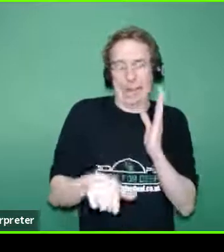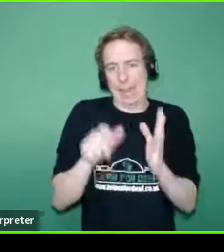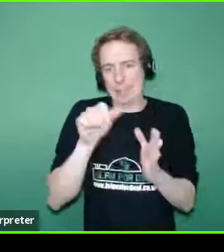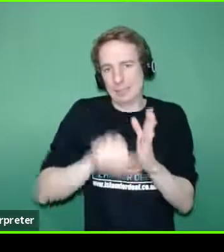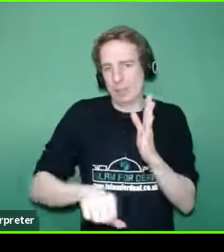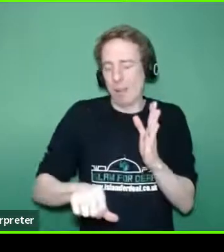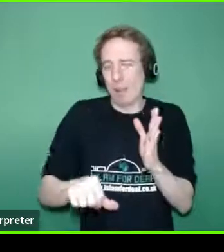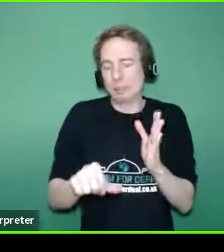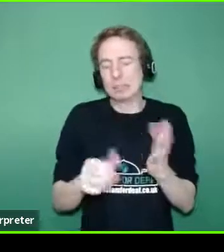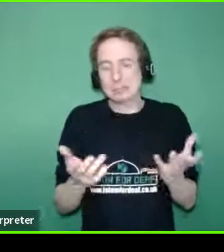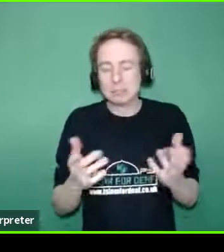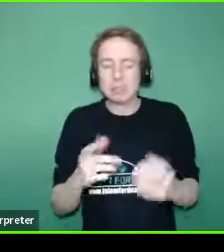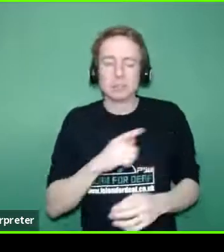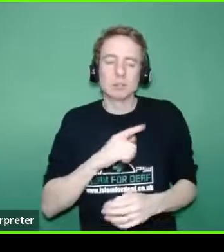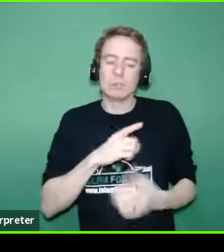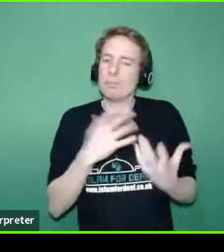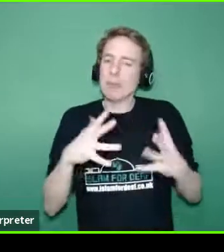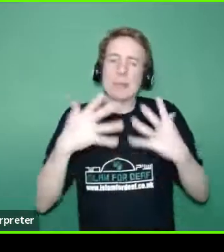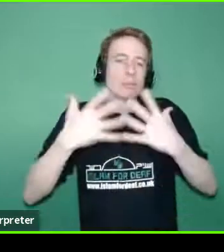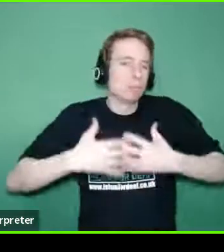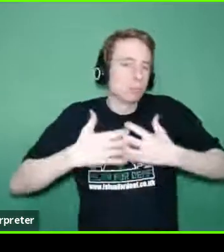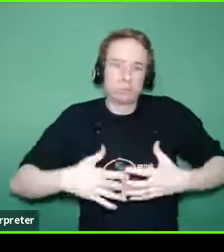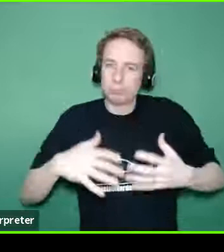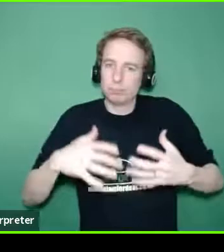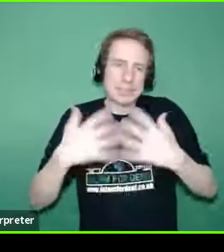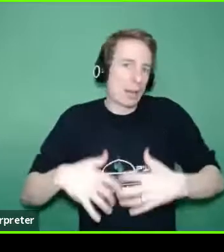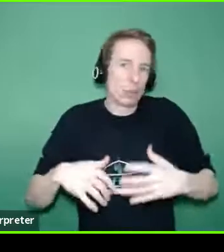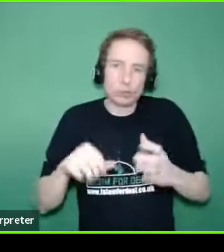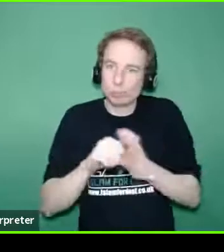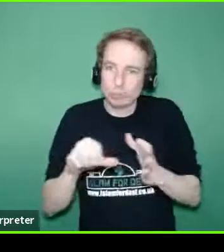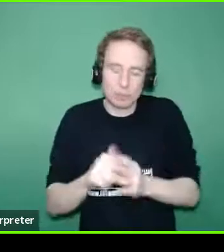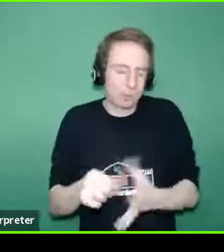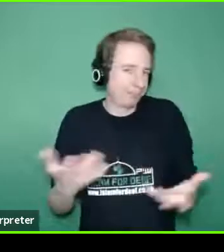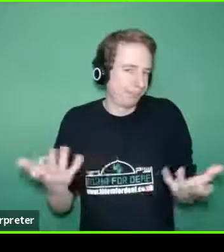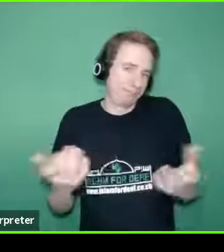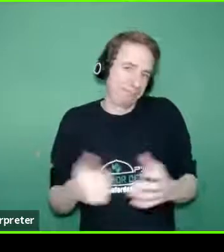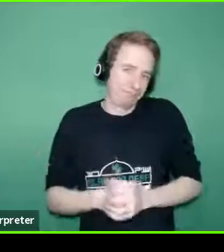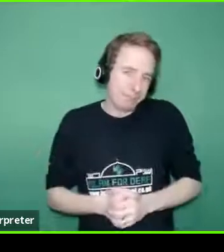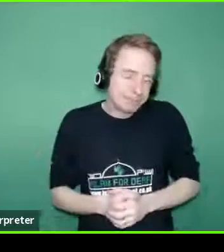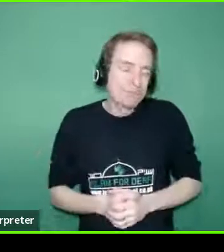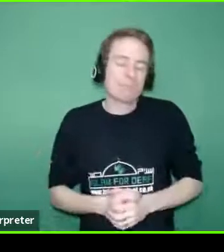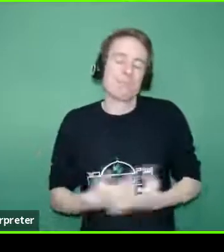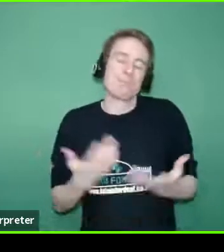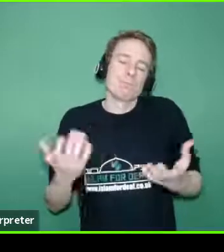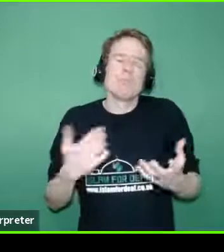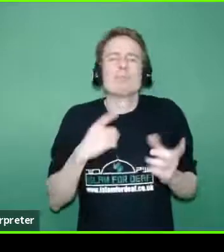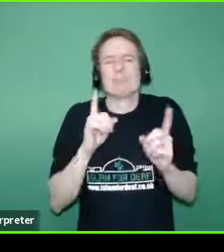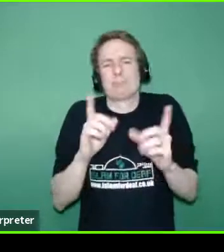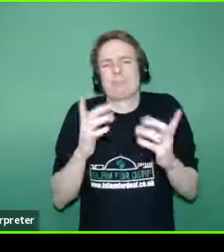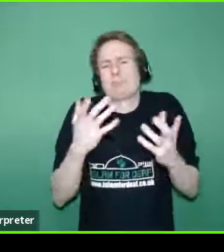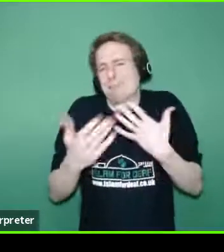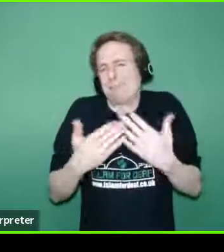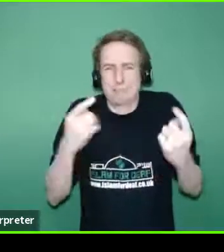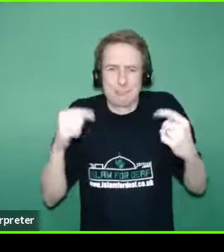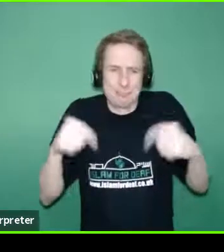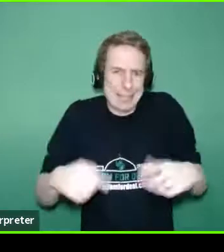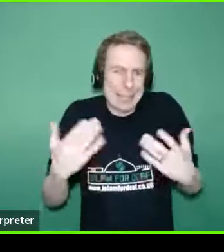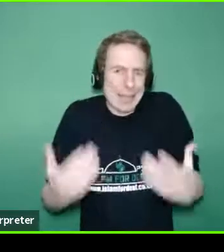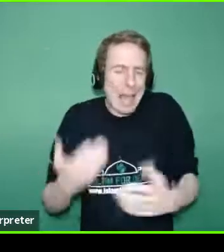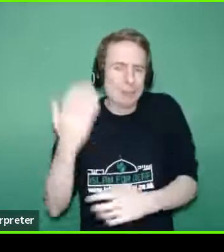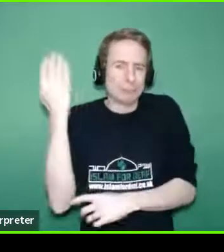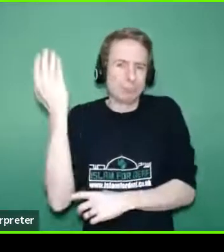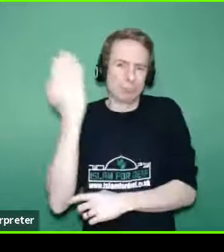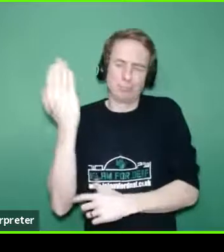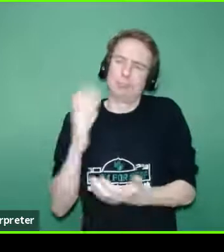technical difficulties. But we are very, very pleased to be with you tonight in a continuation of